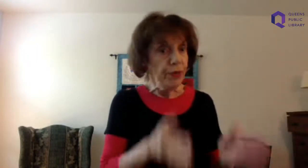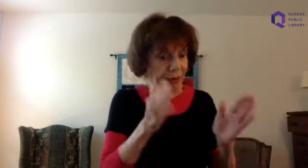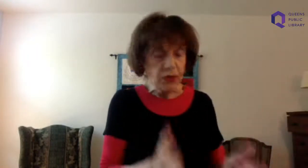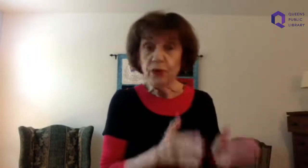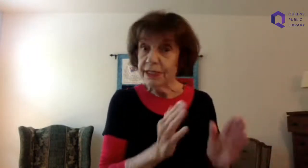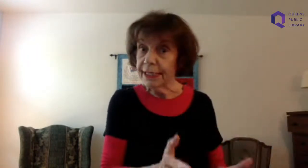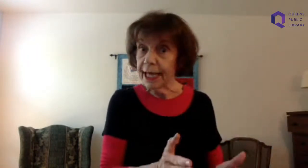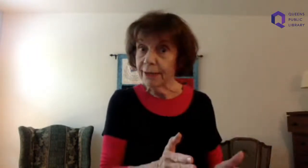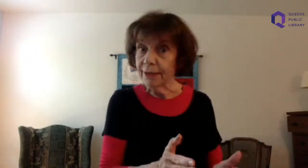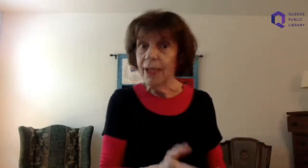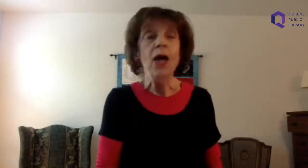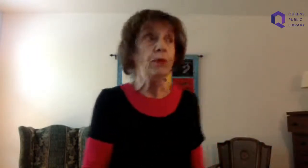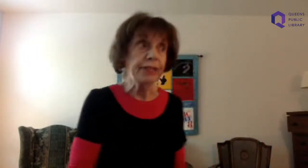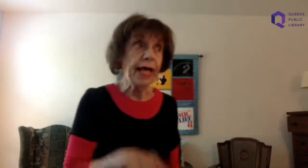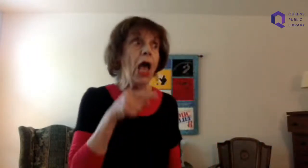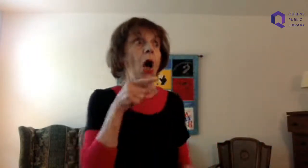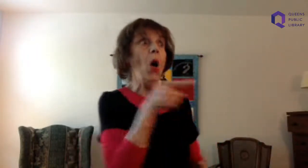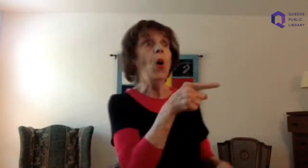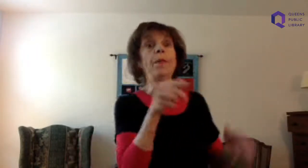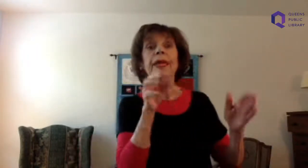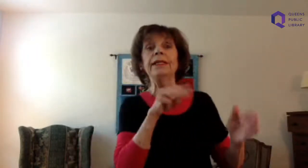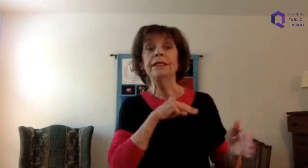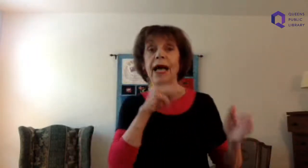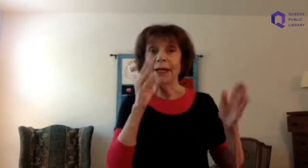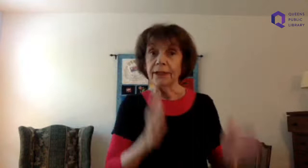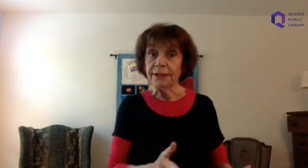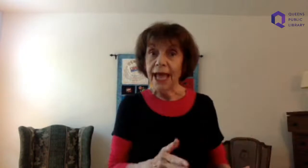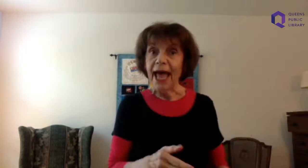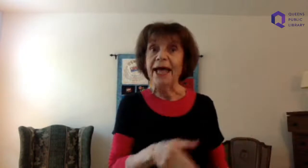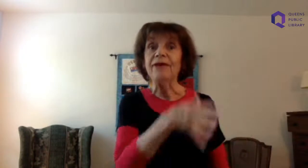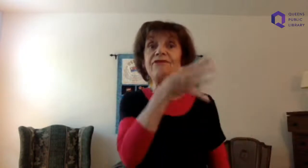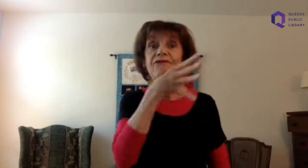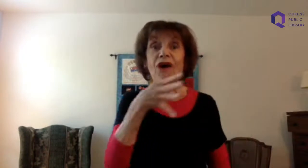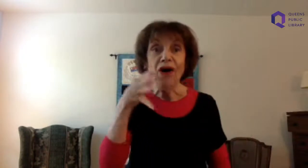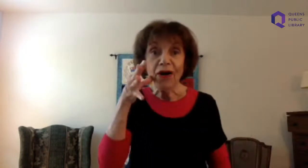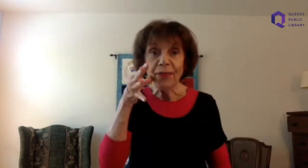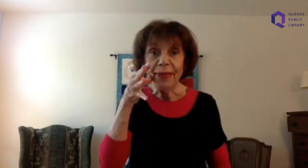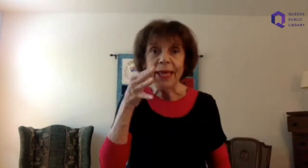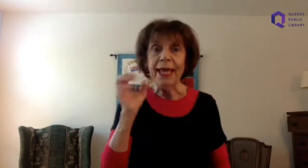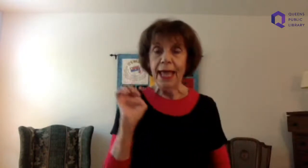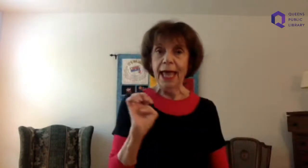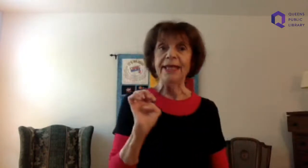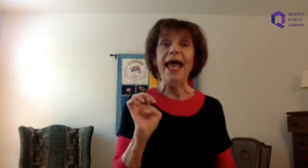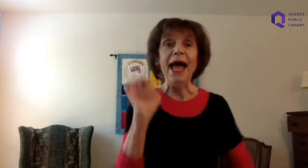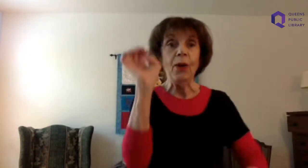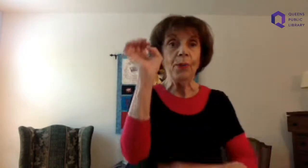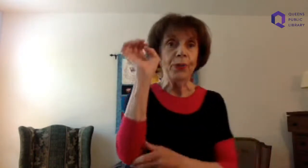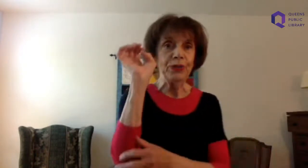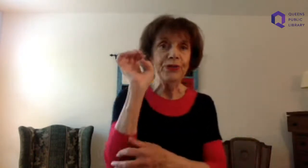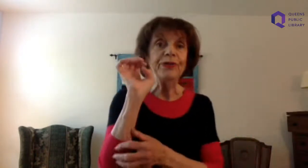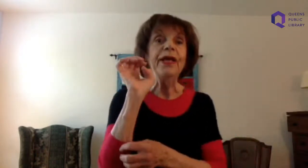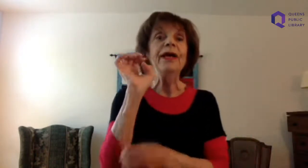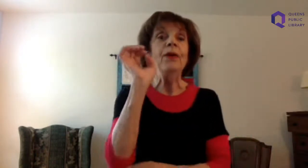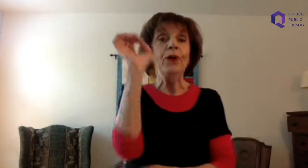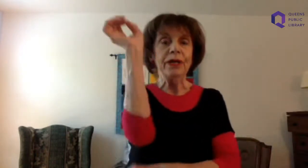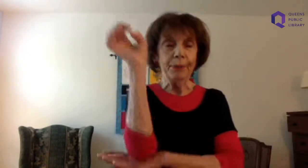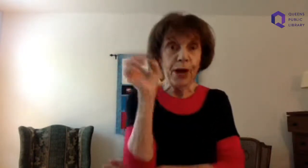have to do this again. We'll say, Old MacDonald had a farm. And now we're going to practice